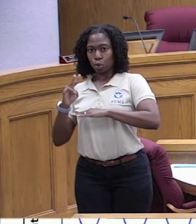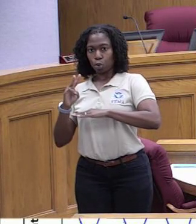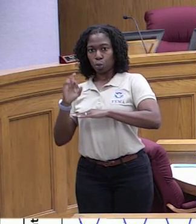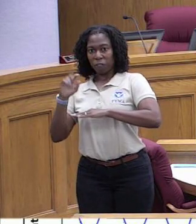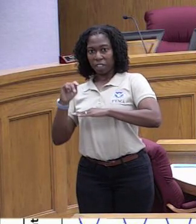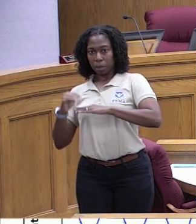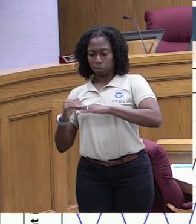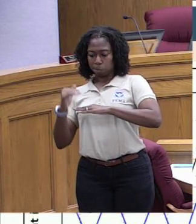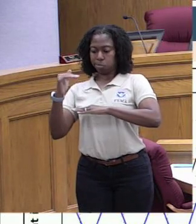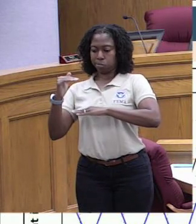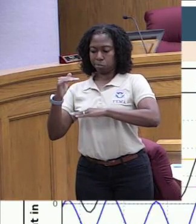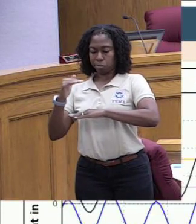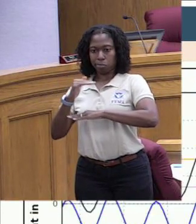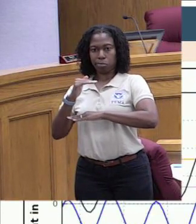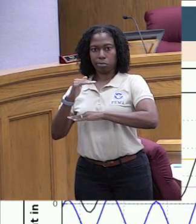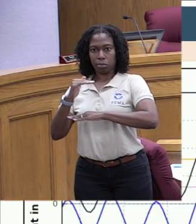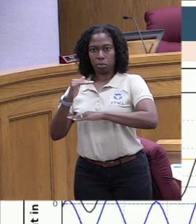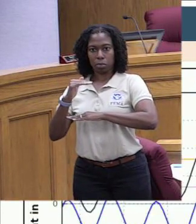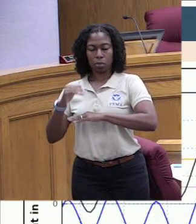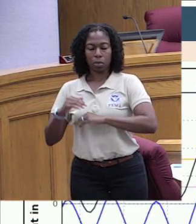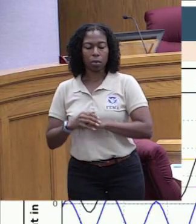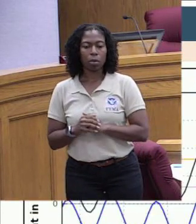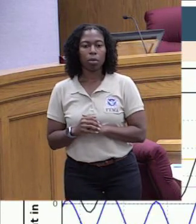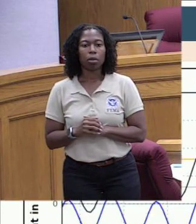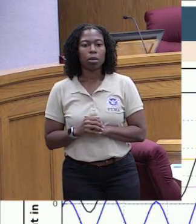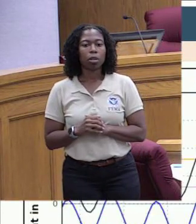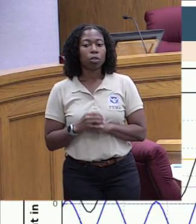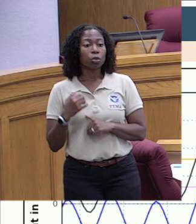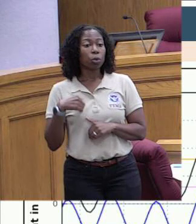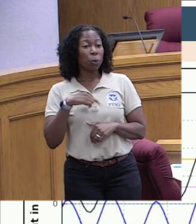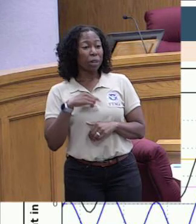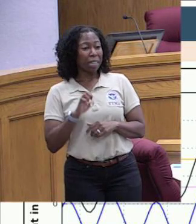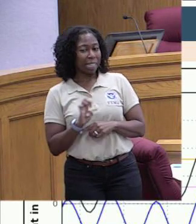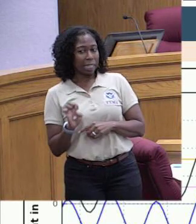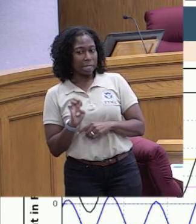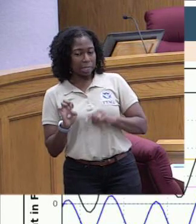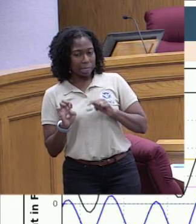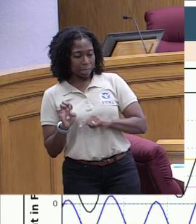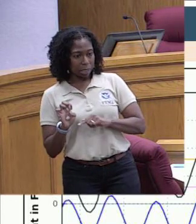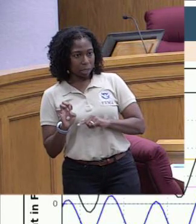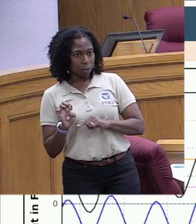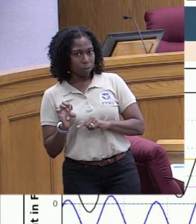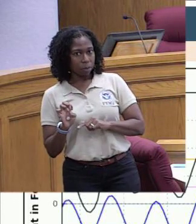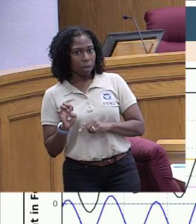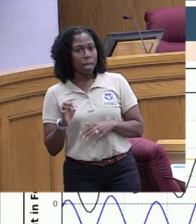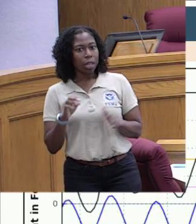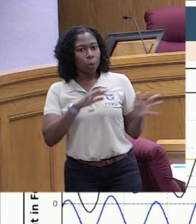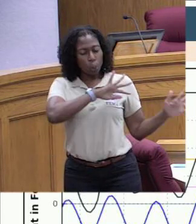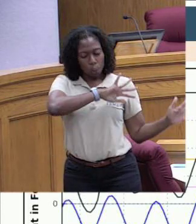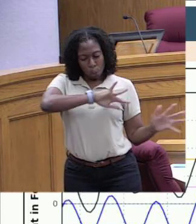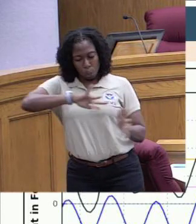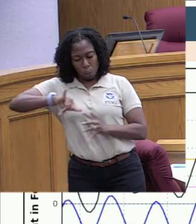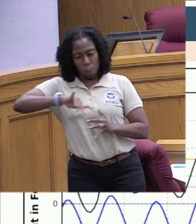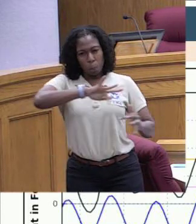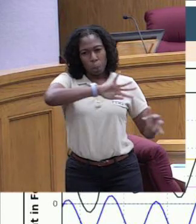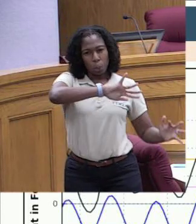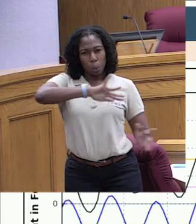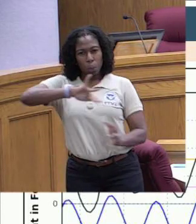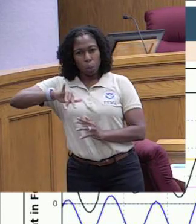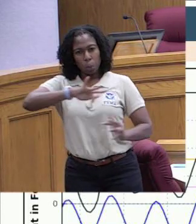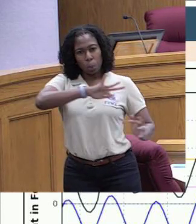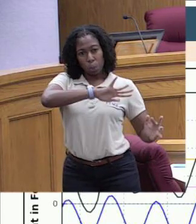higher than that. Because we're a little bit further to the east of the system, this is going to be the area where the winds are going to shift to more of an onshore